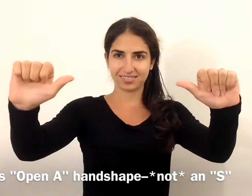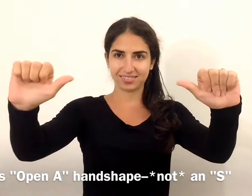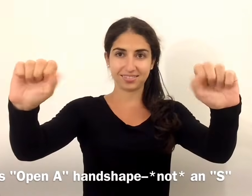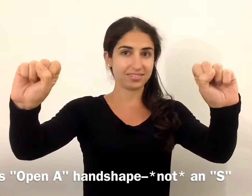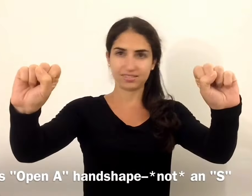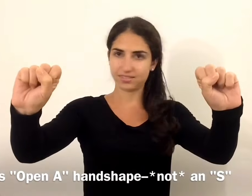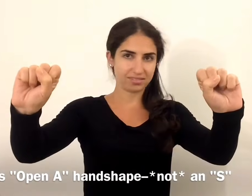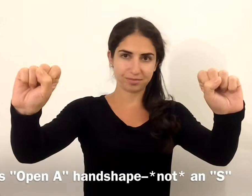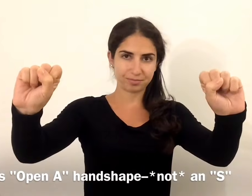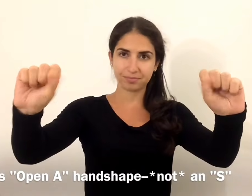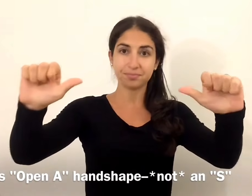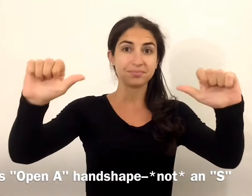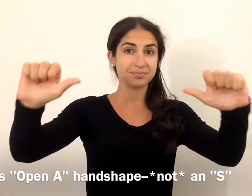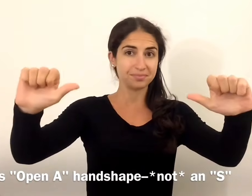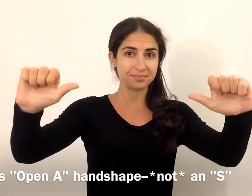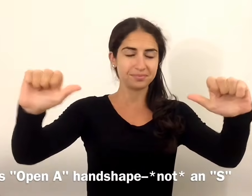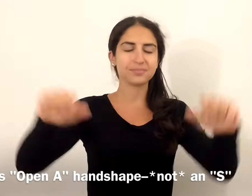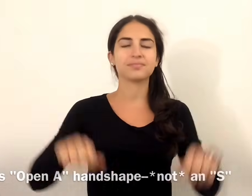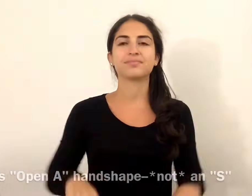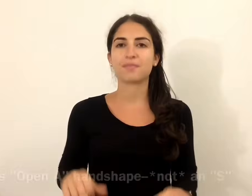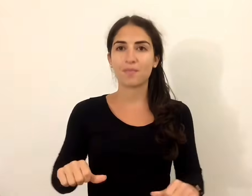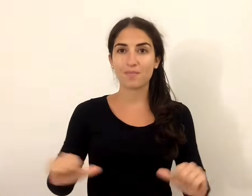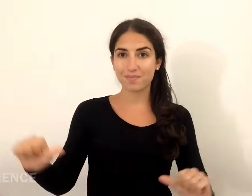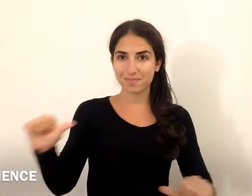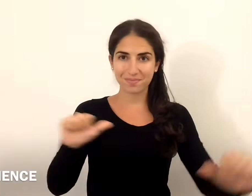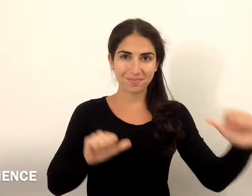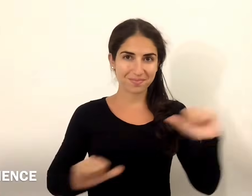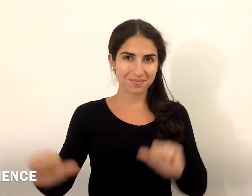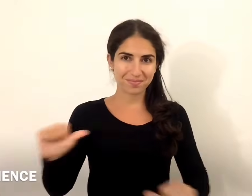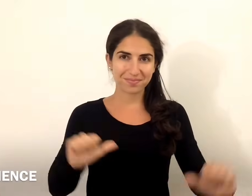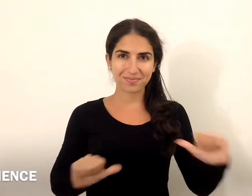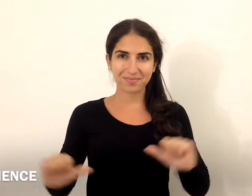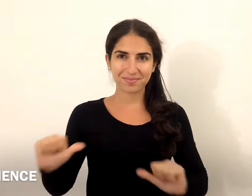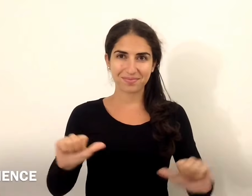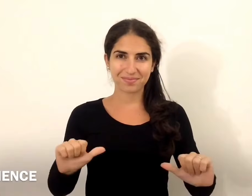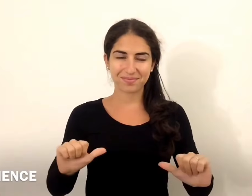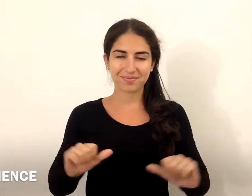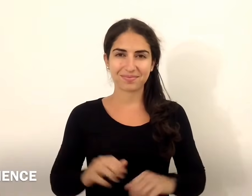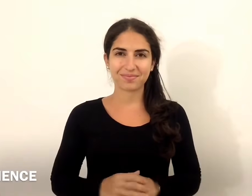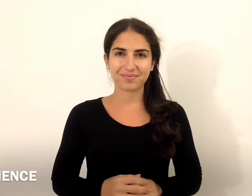So this open A hand shape, not an S, it's an A. Science.